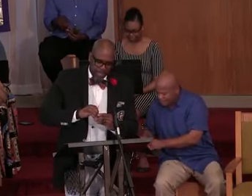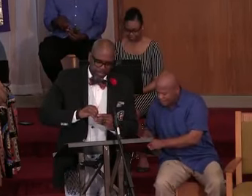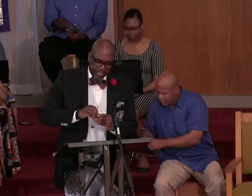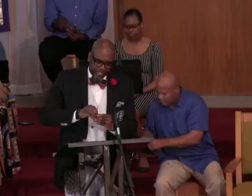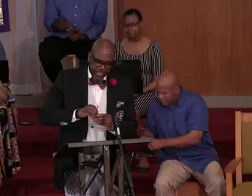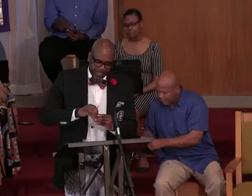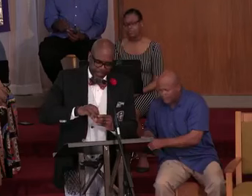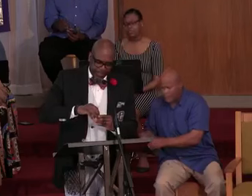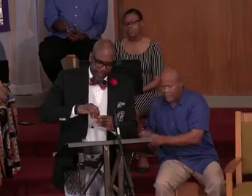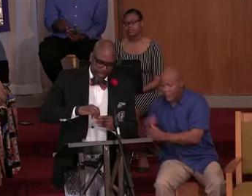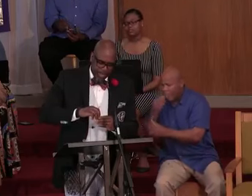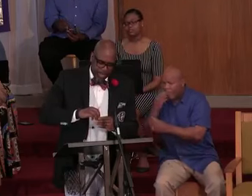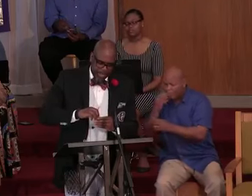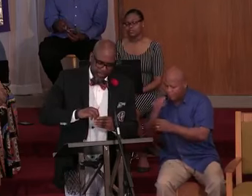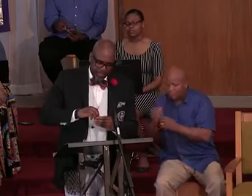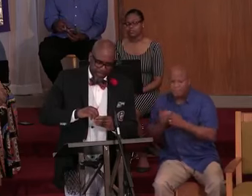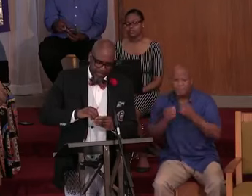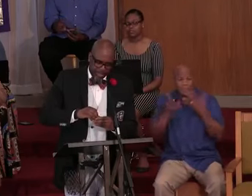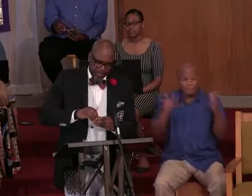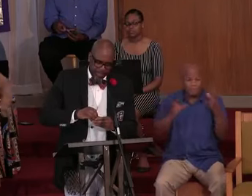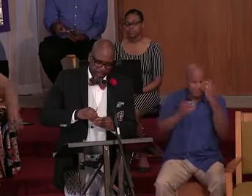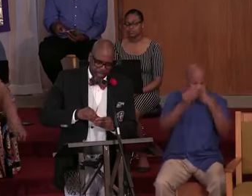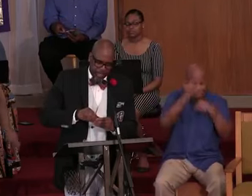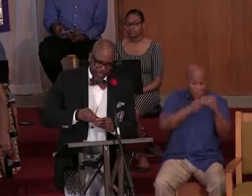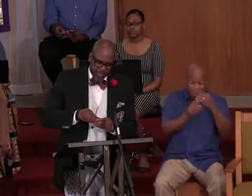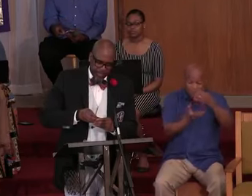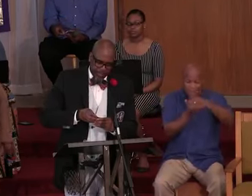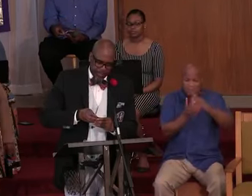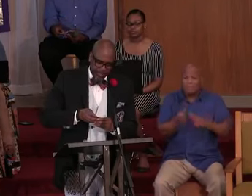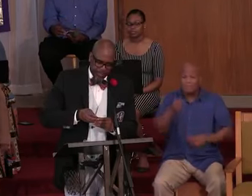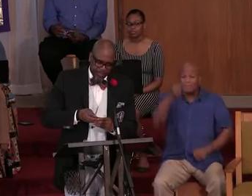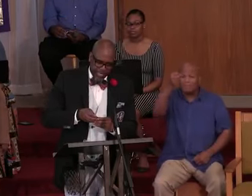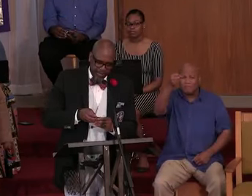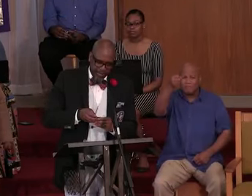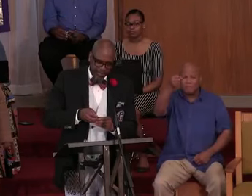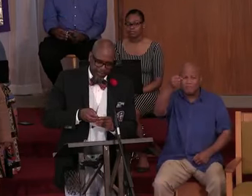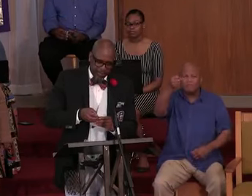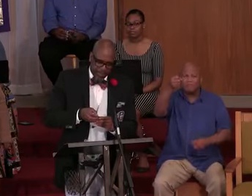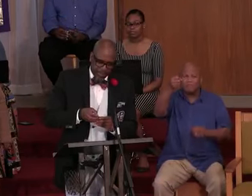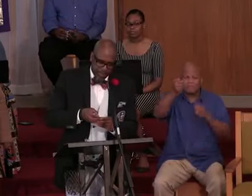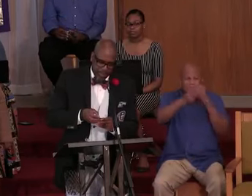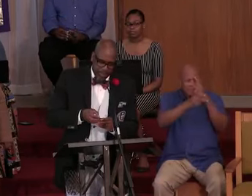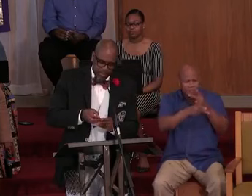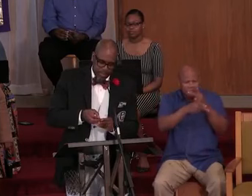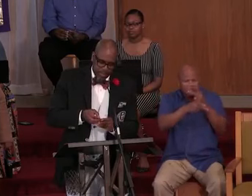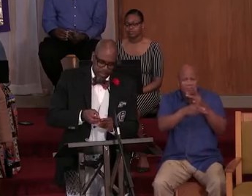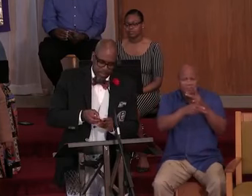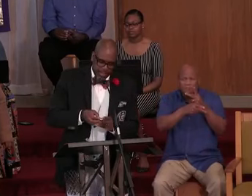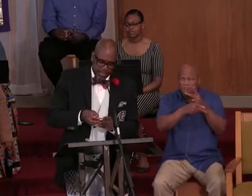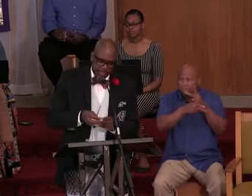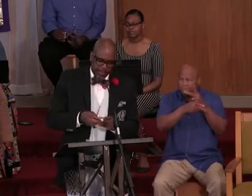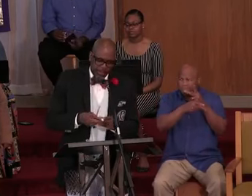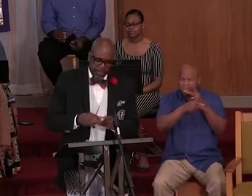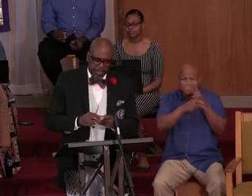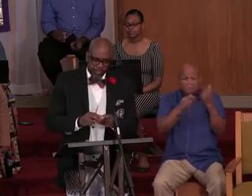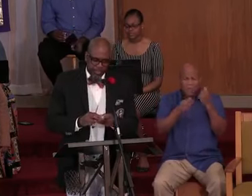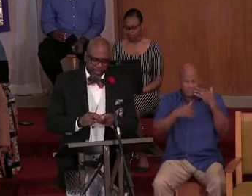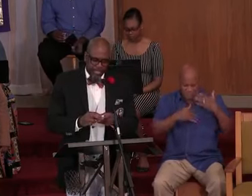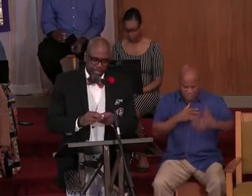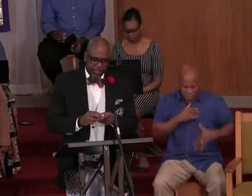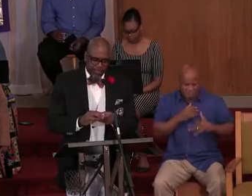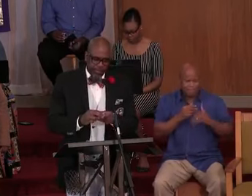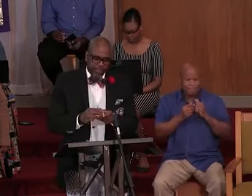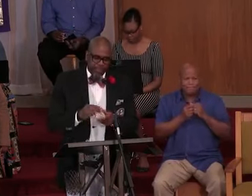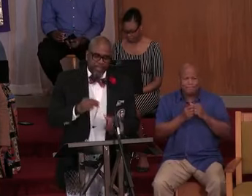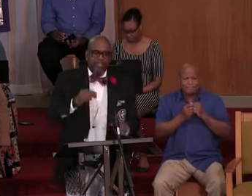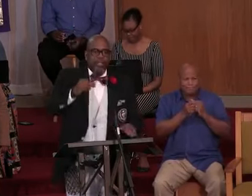And after he supped, he lifted up the cup of the new covenant. Be careful. Said, "My blood, which is